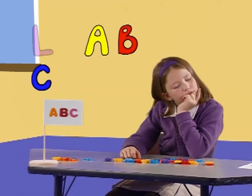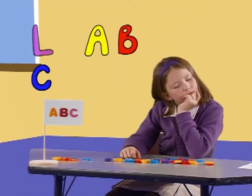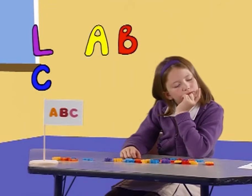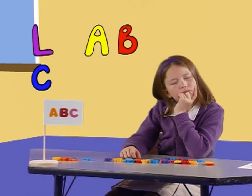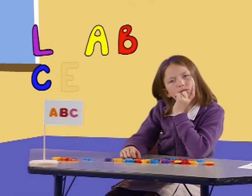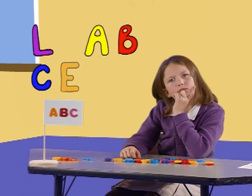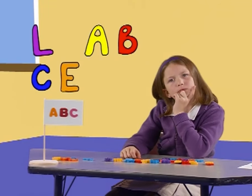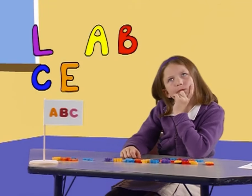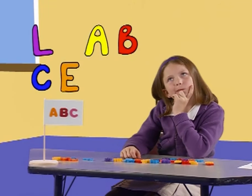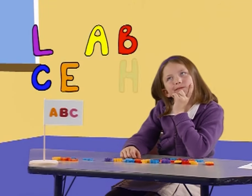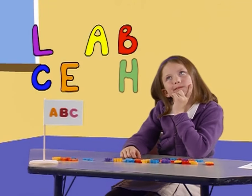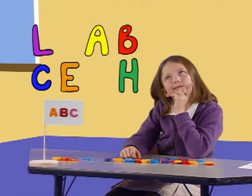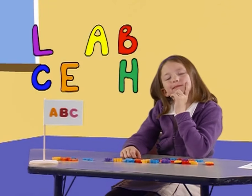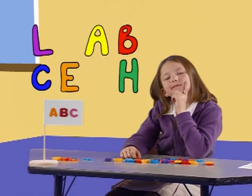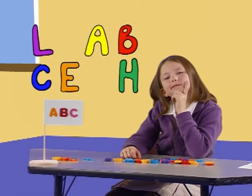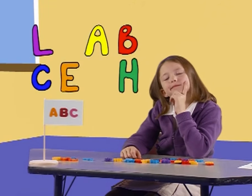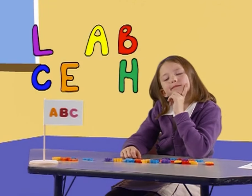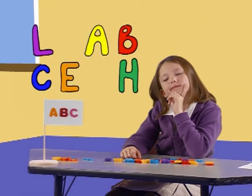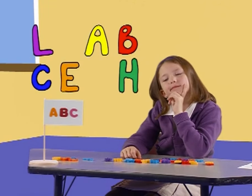Word center.